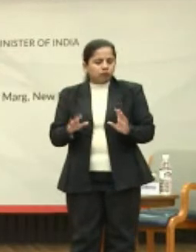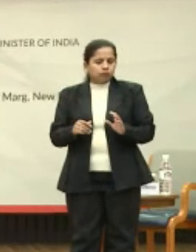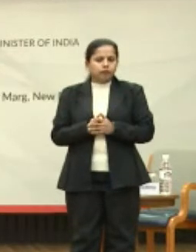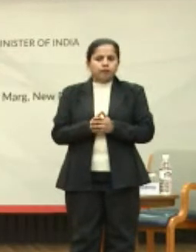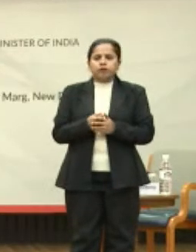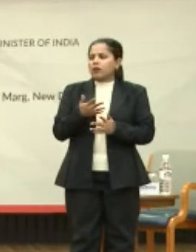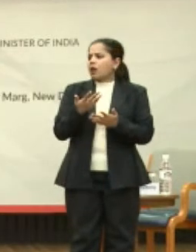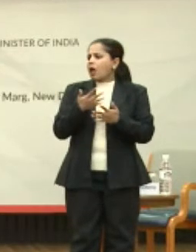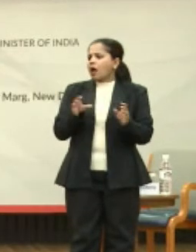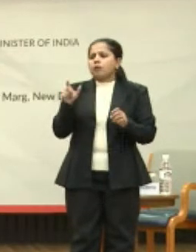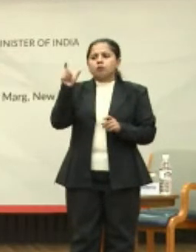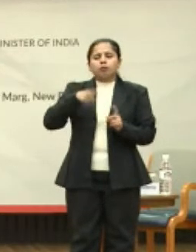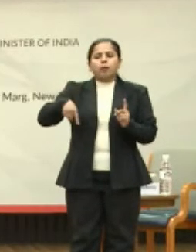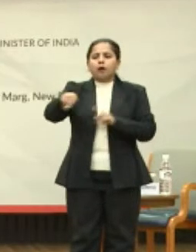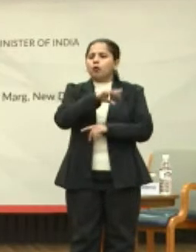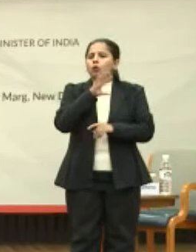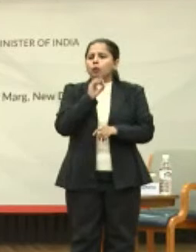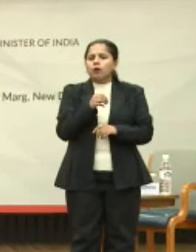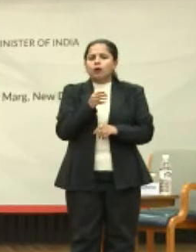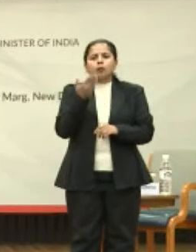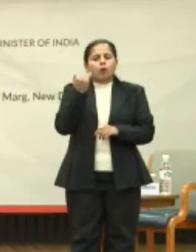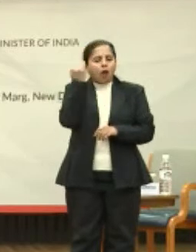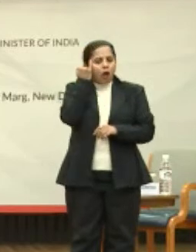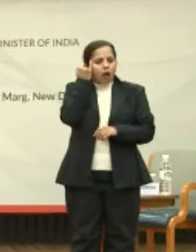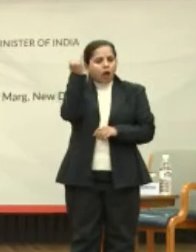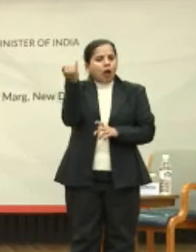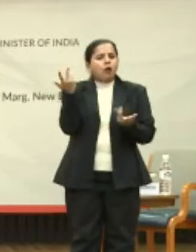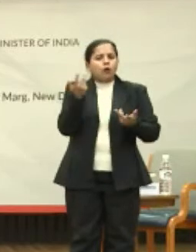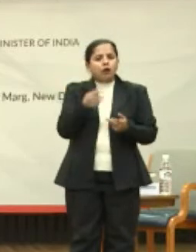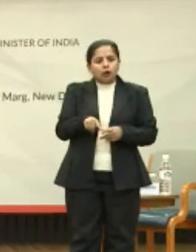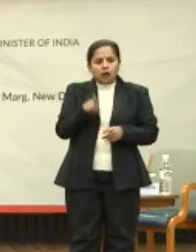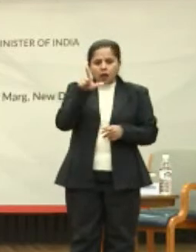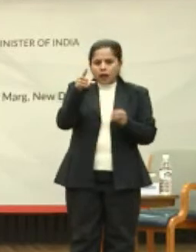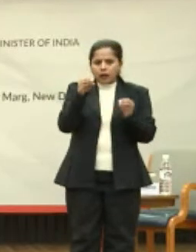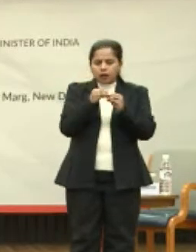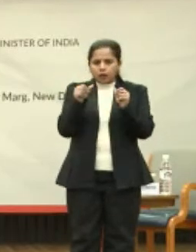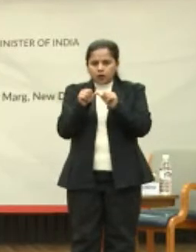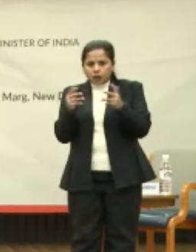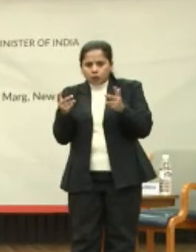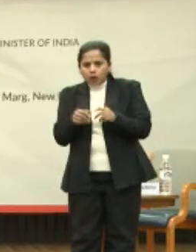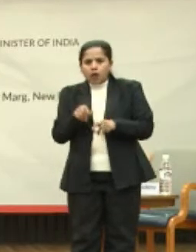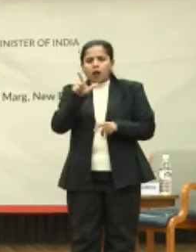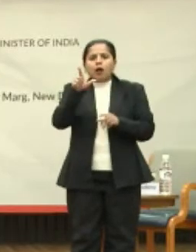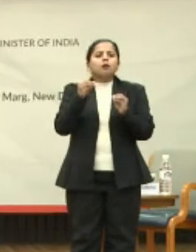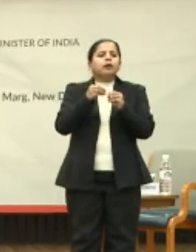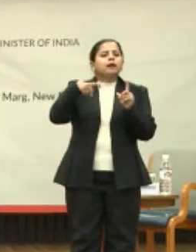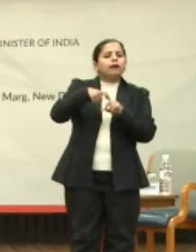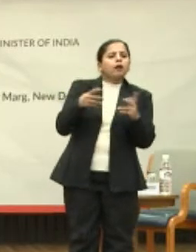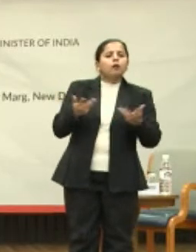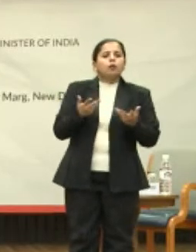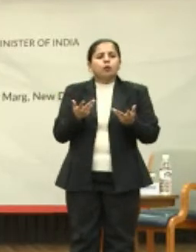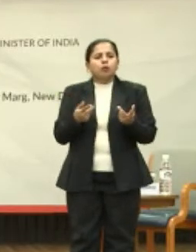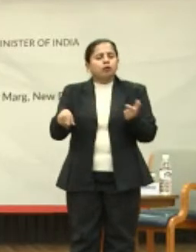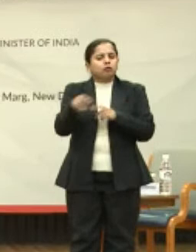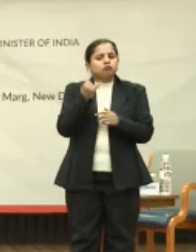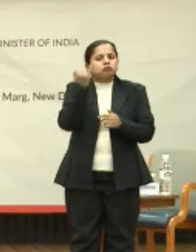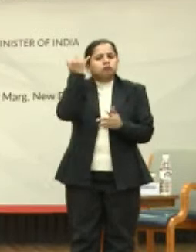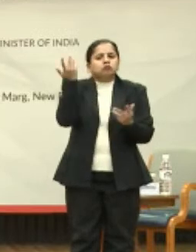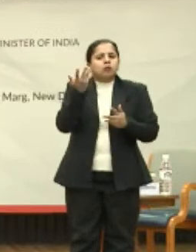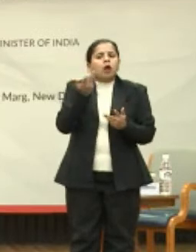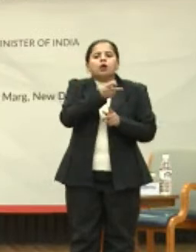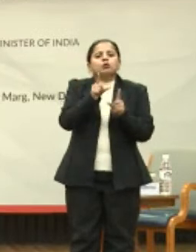And no one had the foggiest idea what LBAs were and LBKs were and what they did.